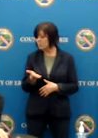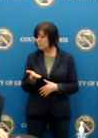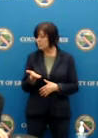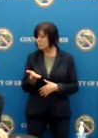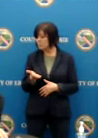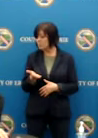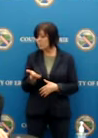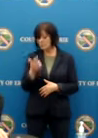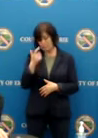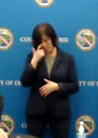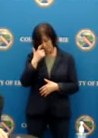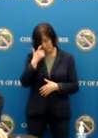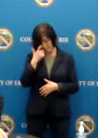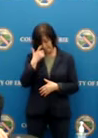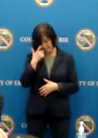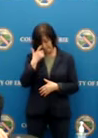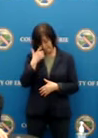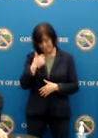Unmute your phone if you're on, Steve.